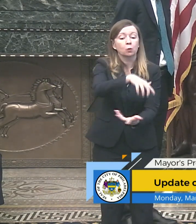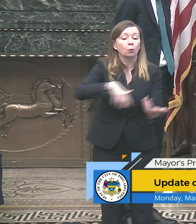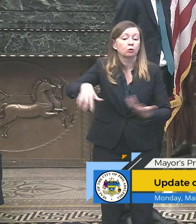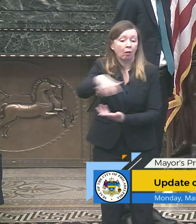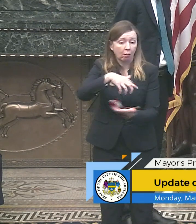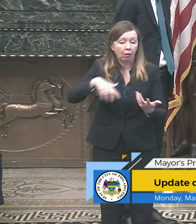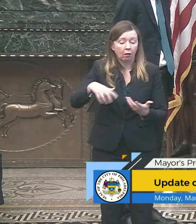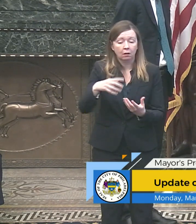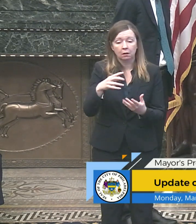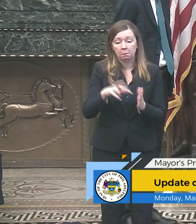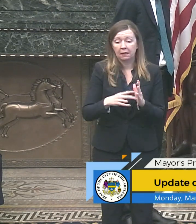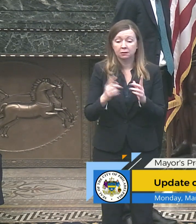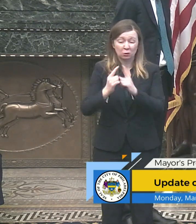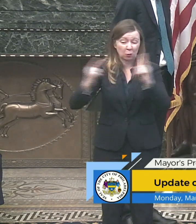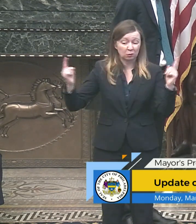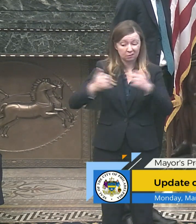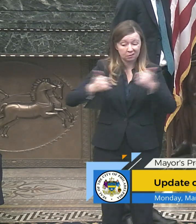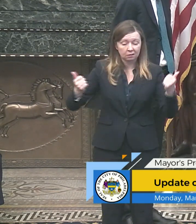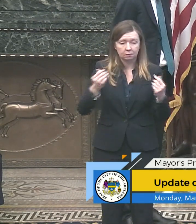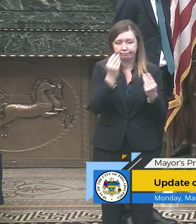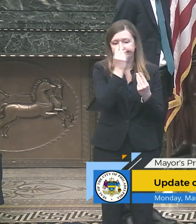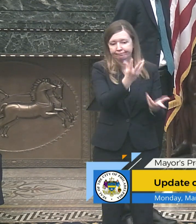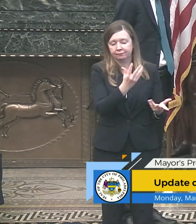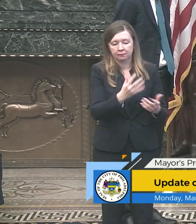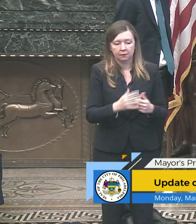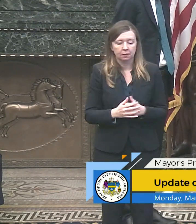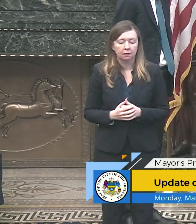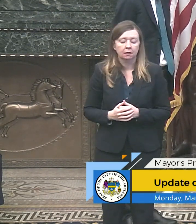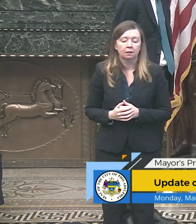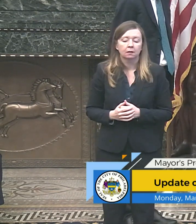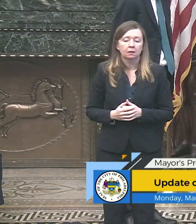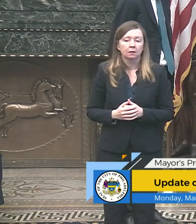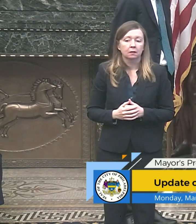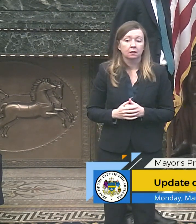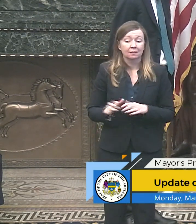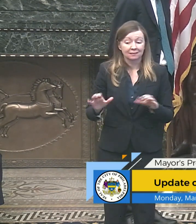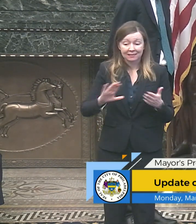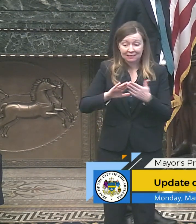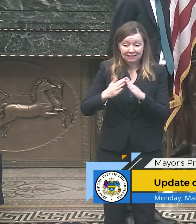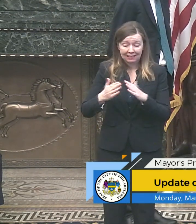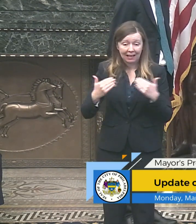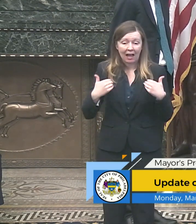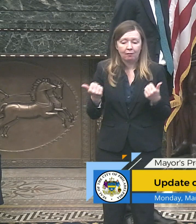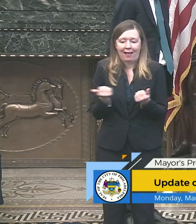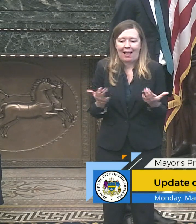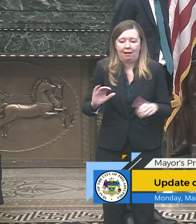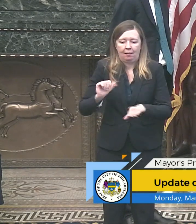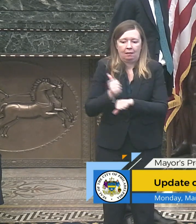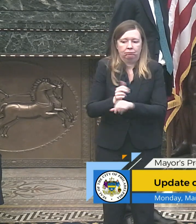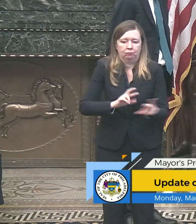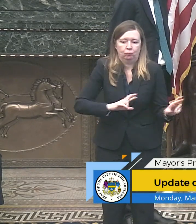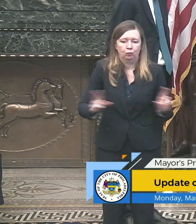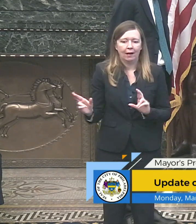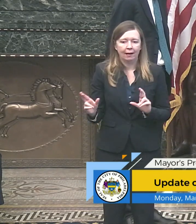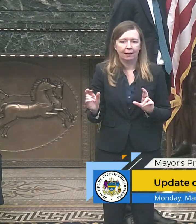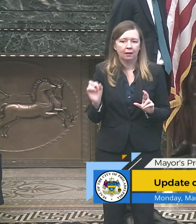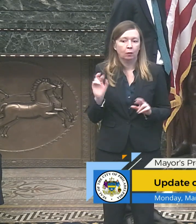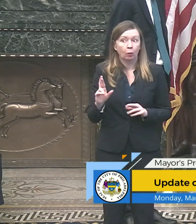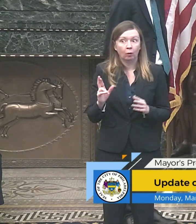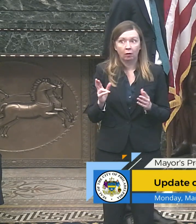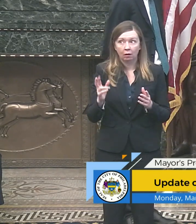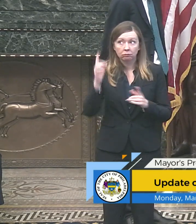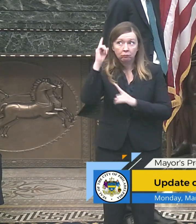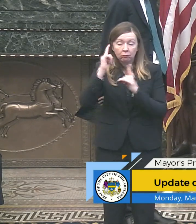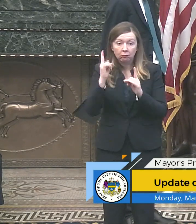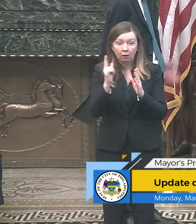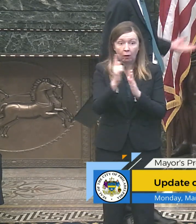they're disregarding social distancing. The question is whether the city has any practice in place and is contemplating any laws or sanctions for people